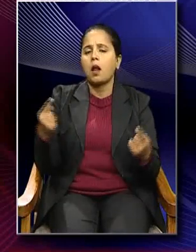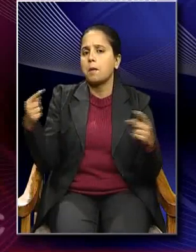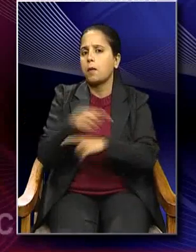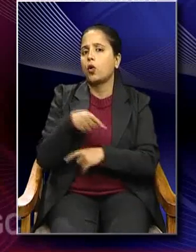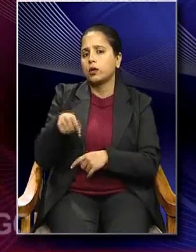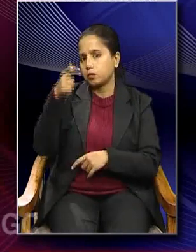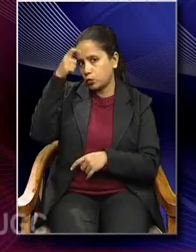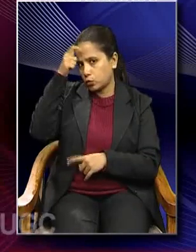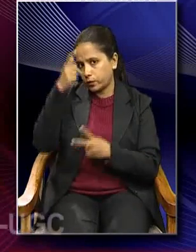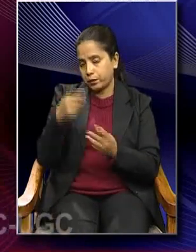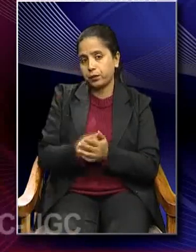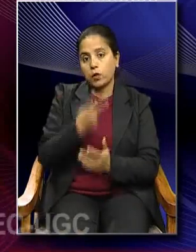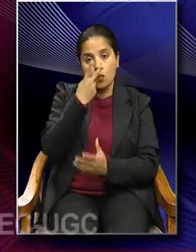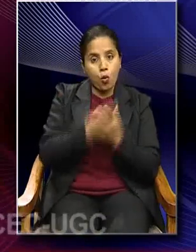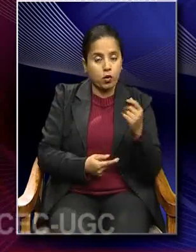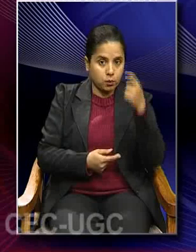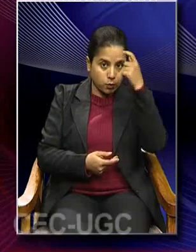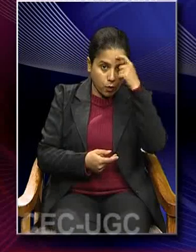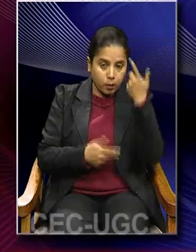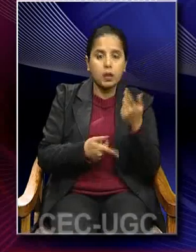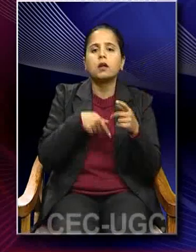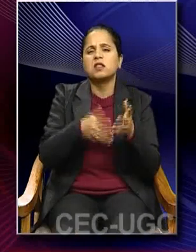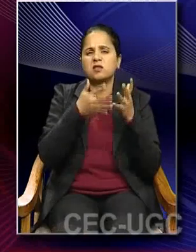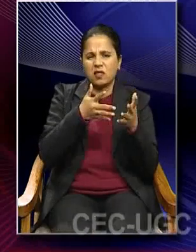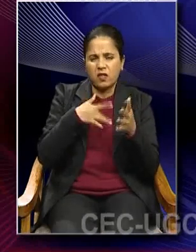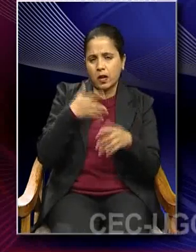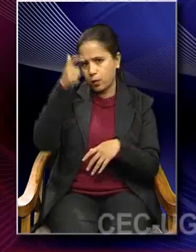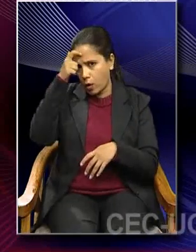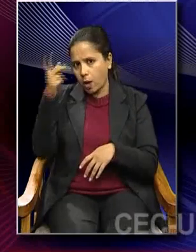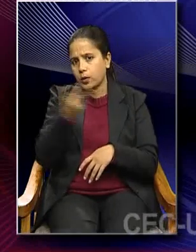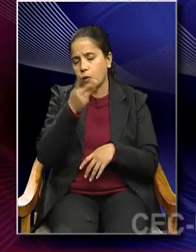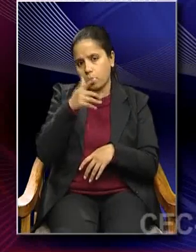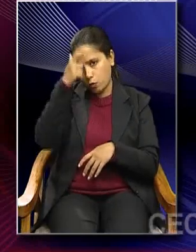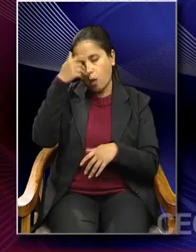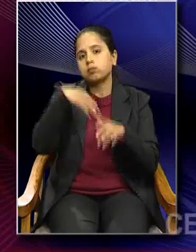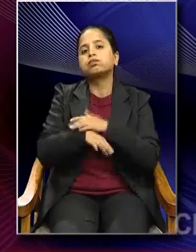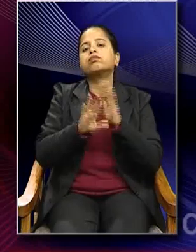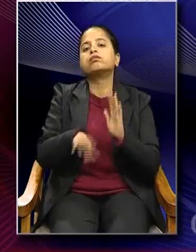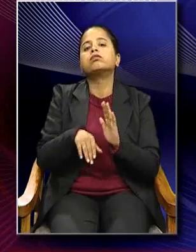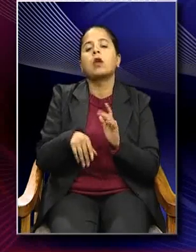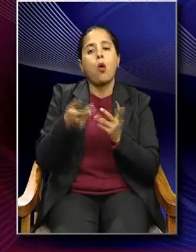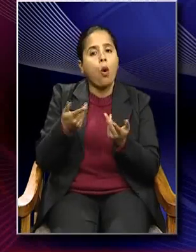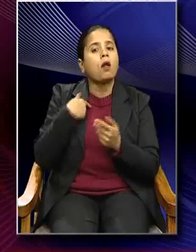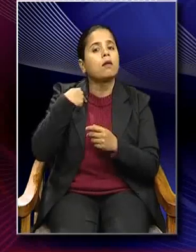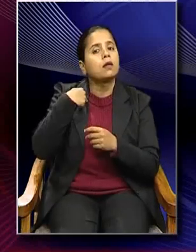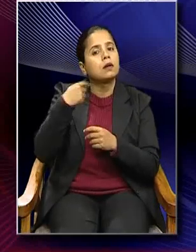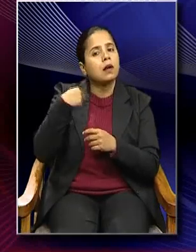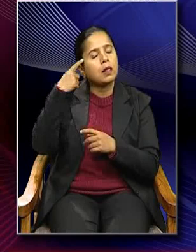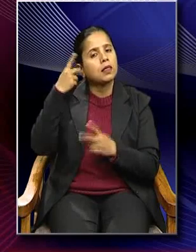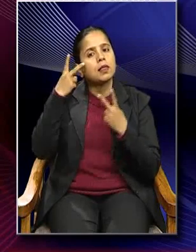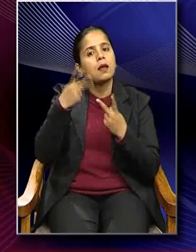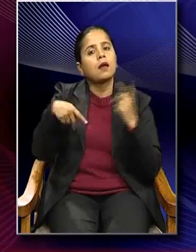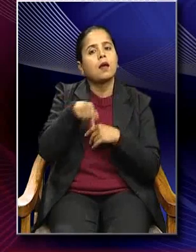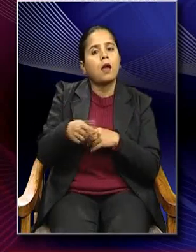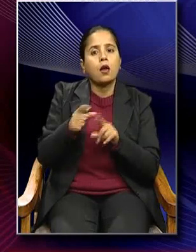issues. Both trouble and issues have to do with crisis or a perception of